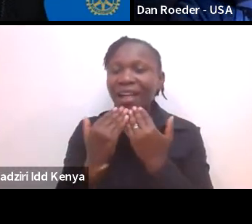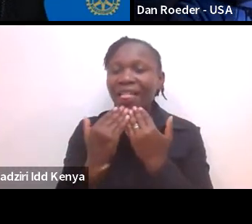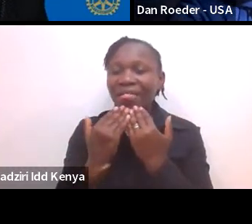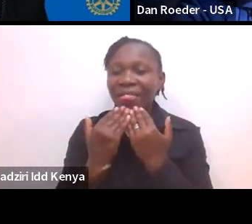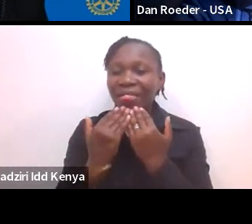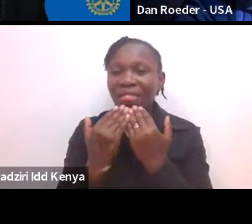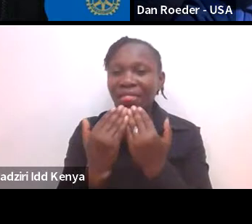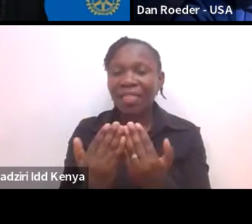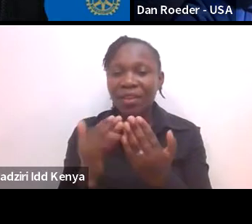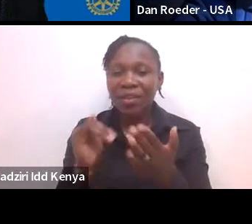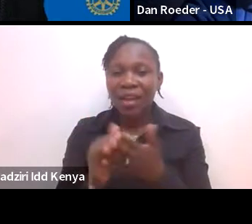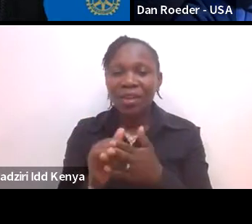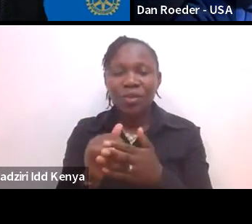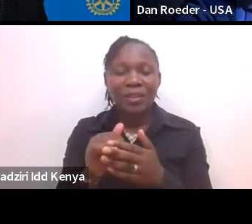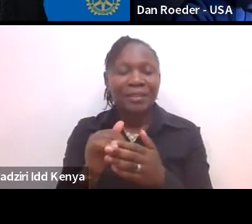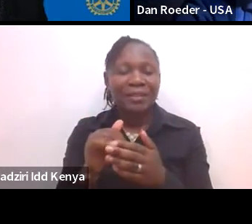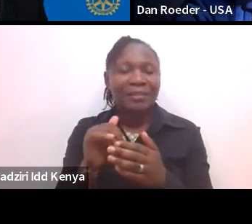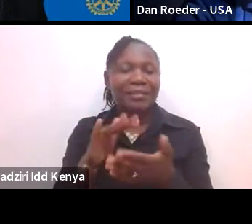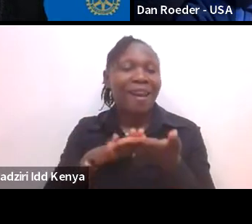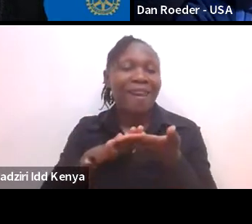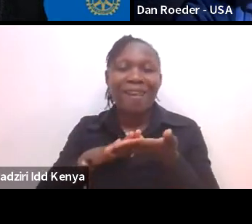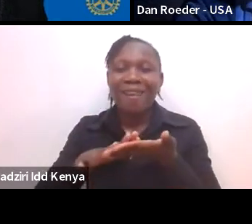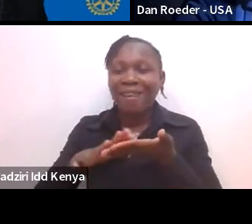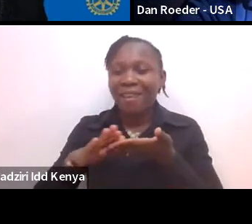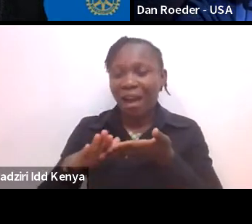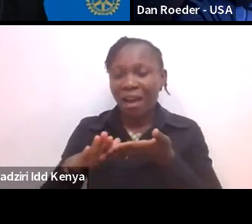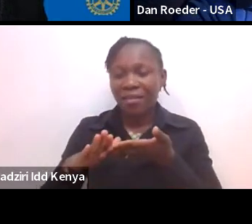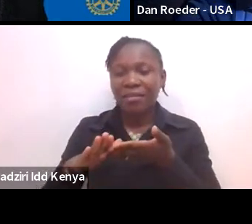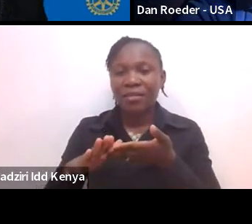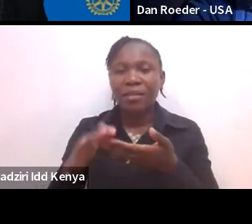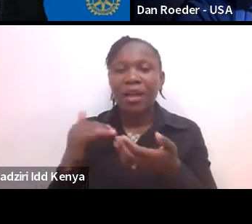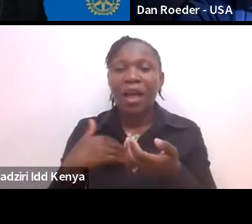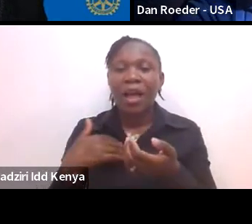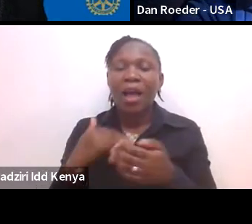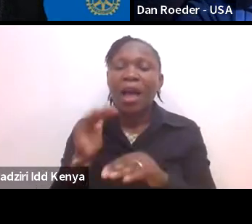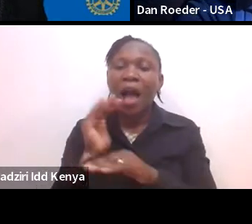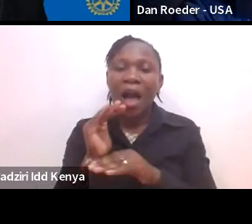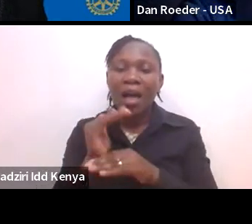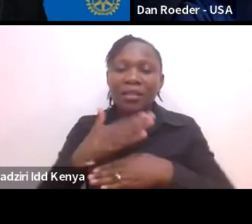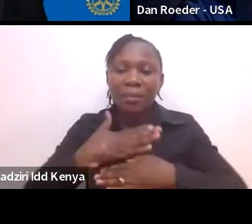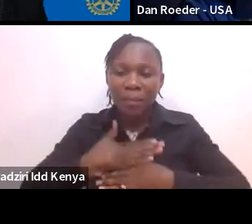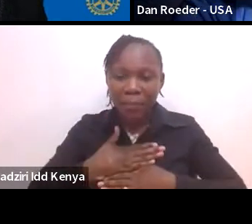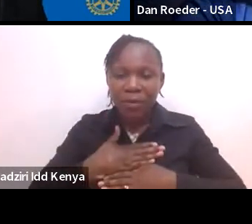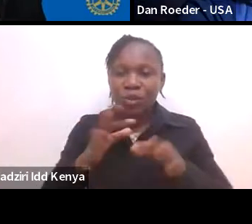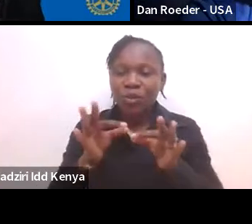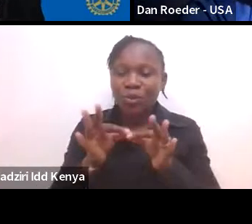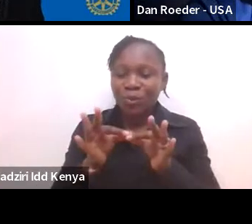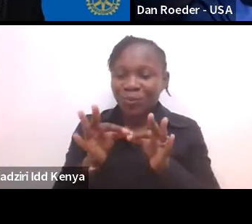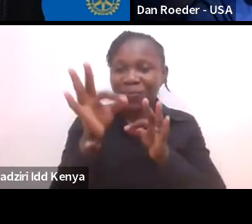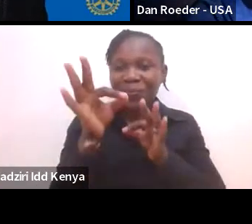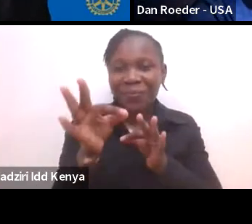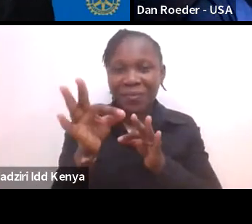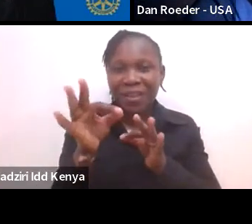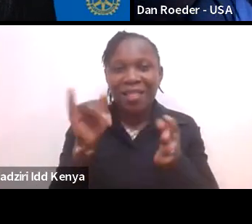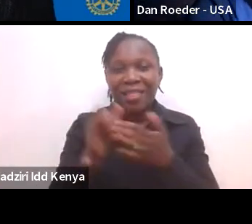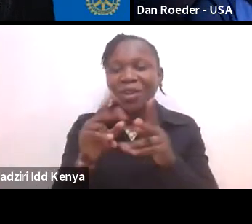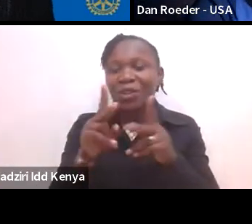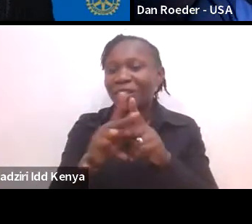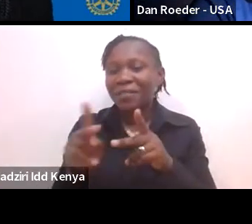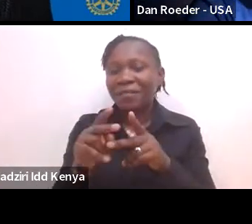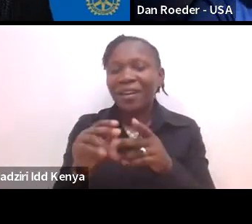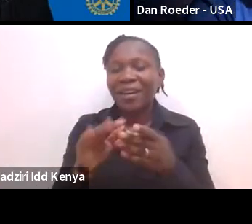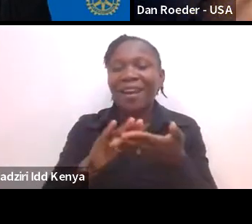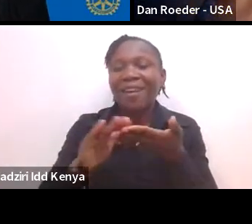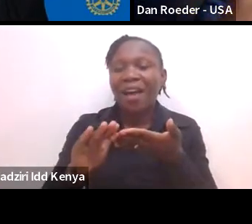do want to acknowledge we did get permission to go a little bit long because that was so insightful and absolutely was something